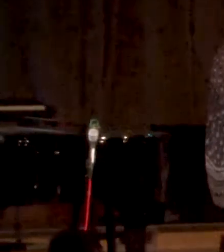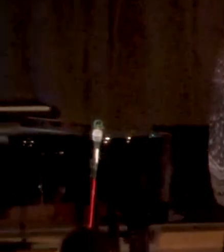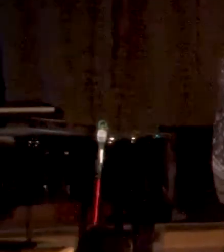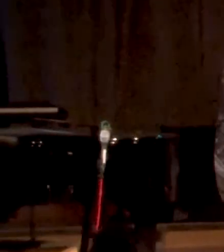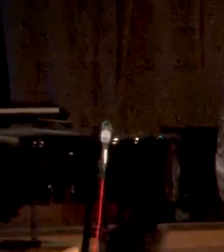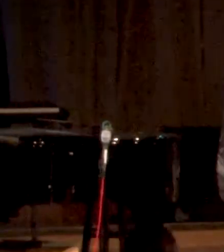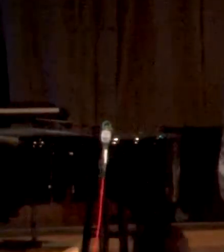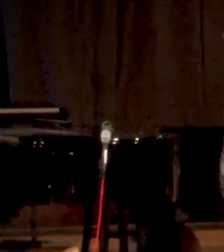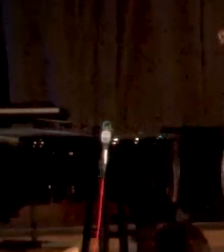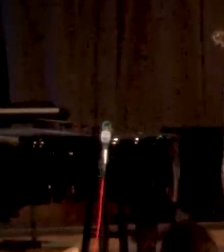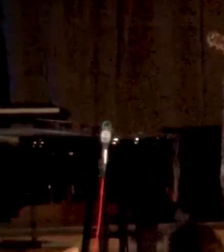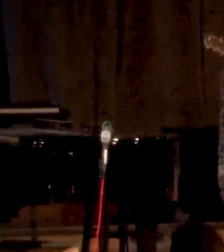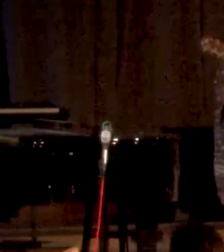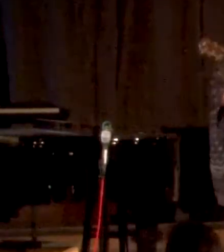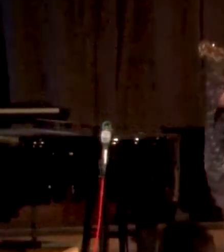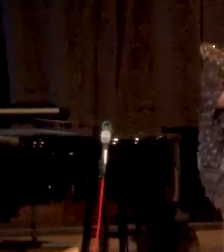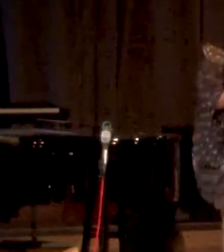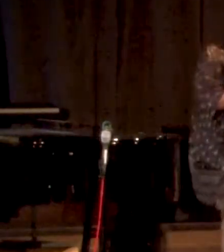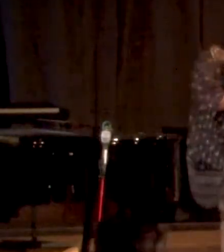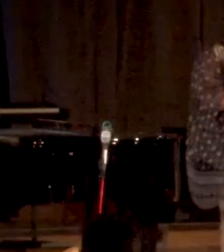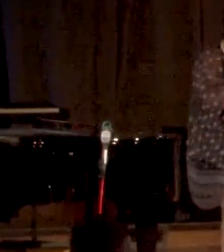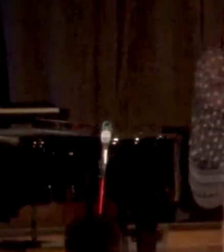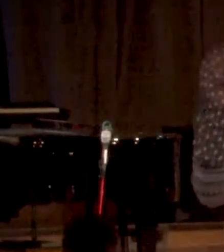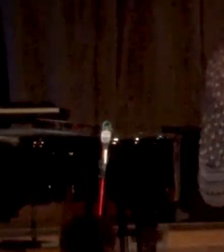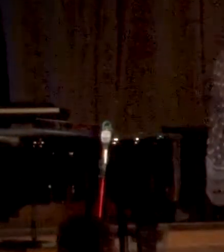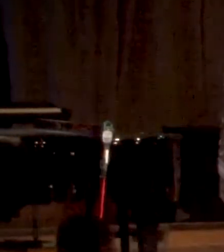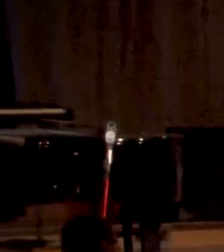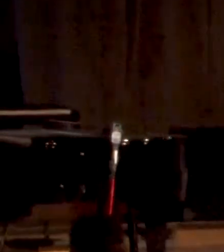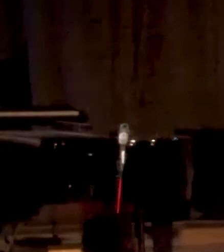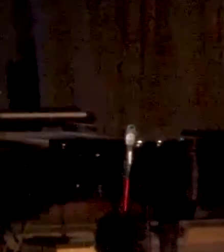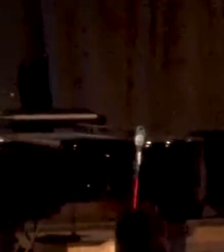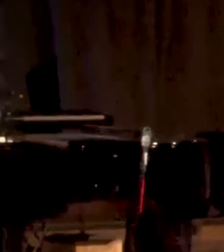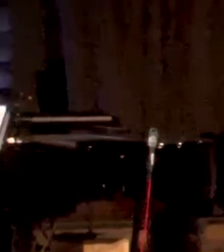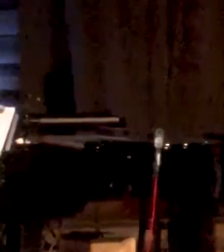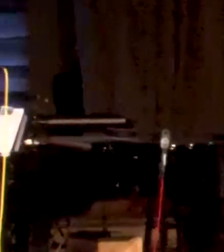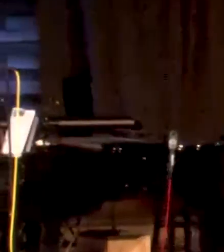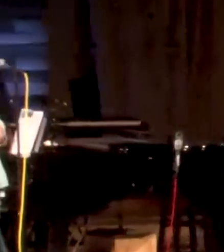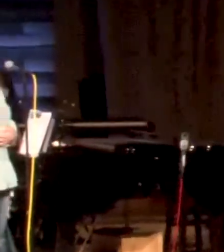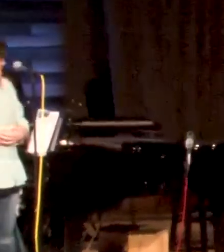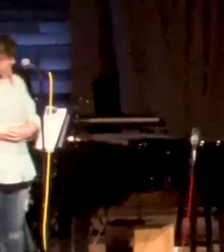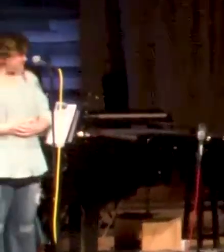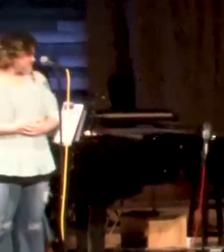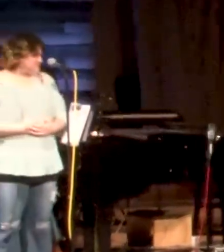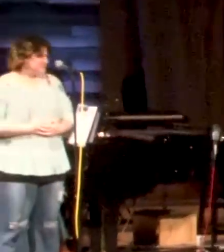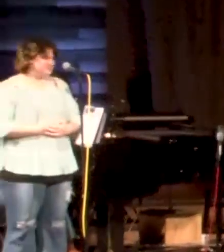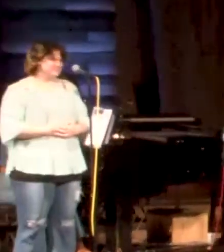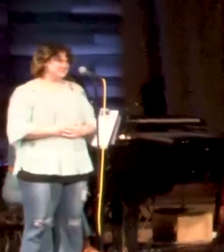Amen. Amen. Go in peace.